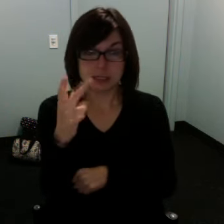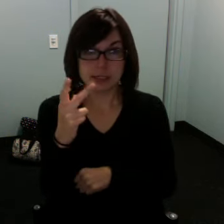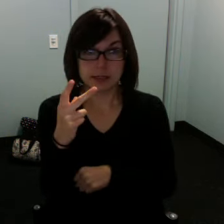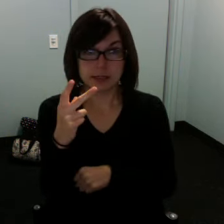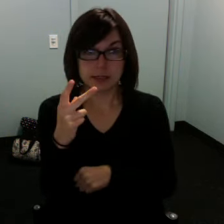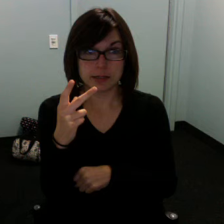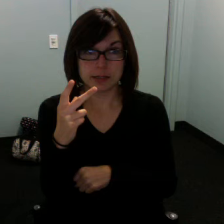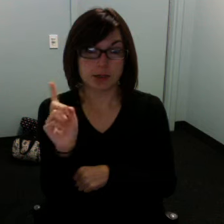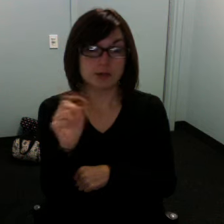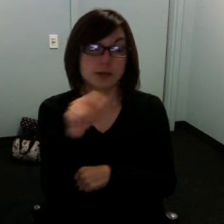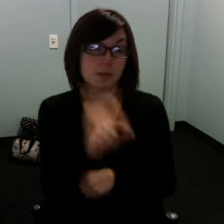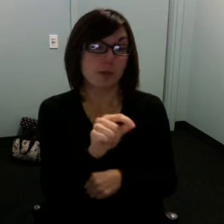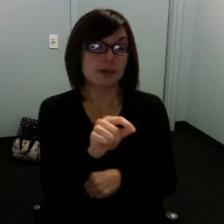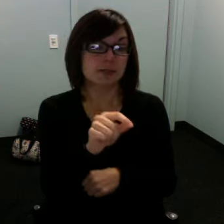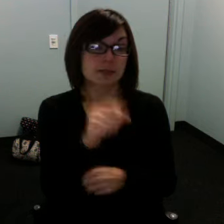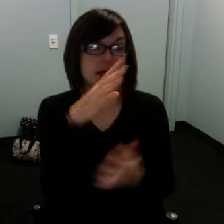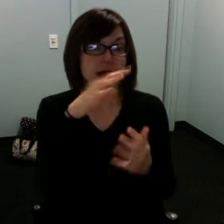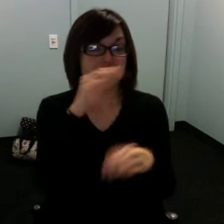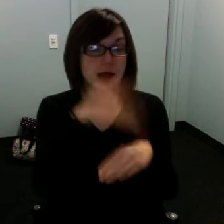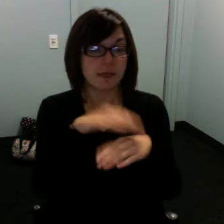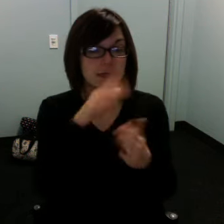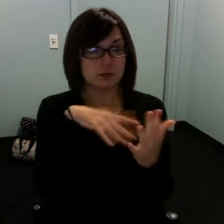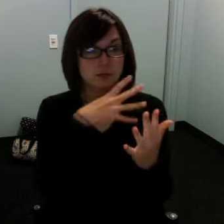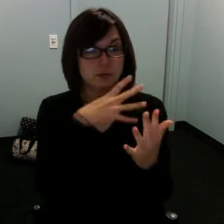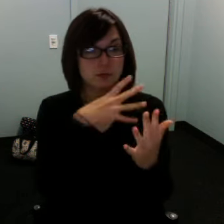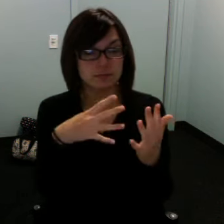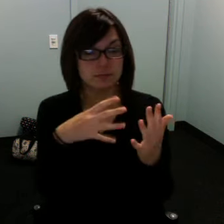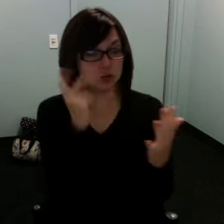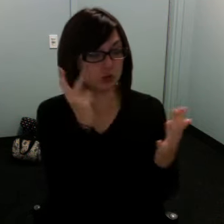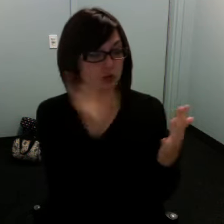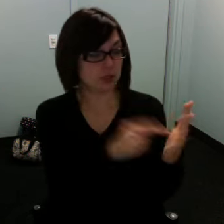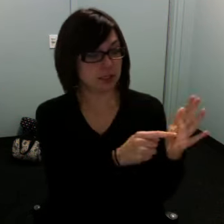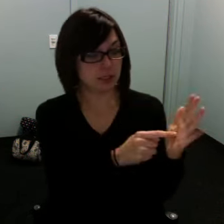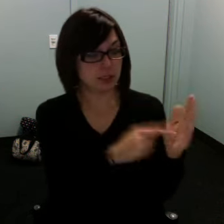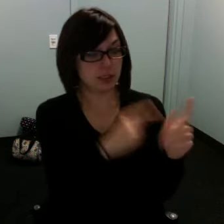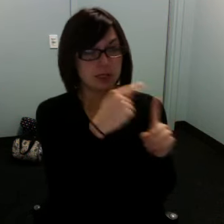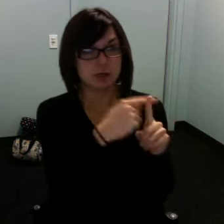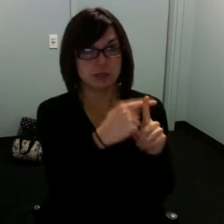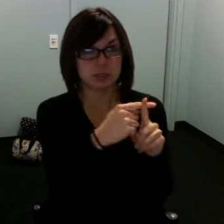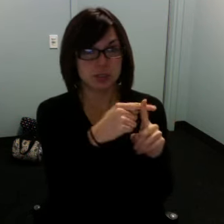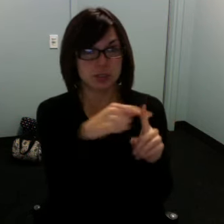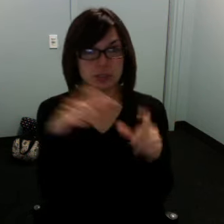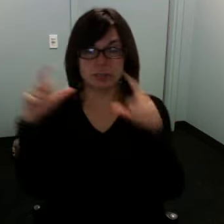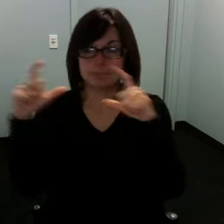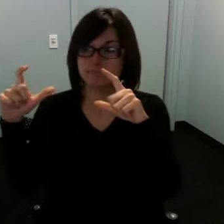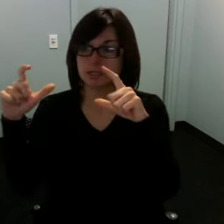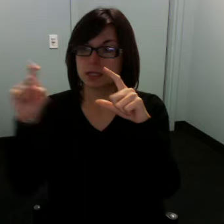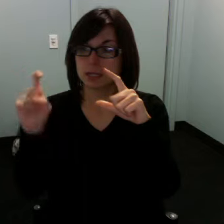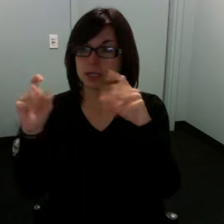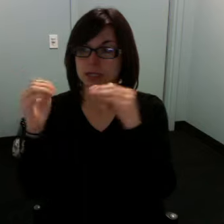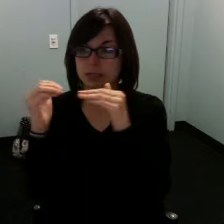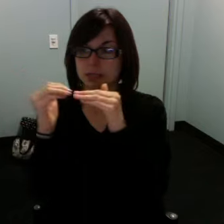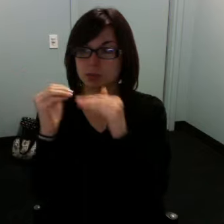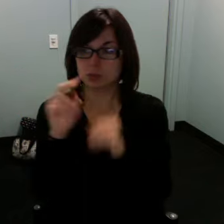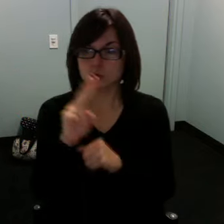numbers work out very well, and the solution appears to be at x equals 2 and y equals negative